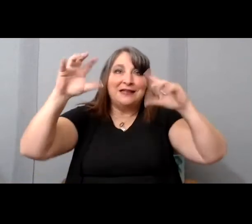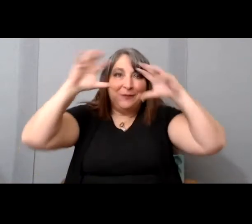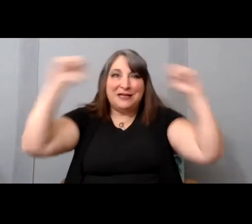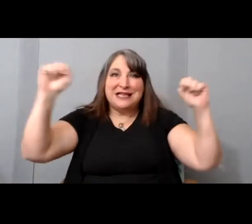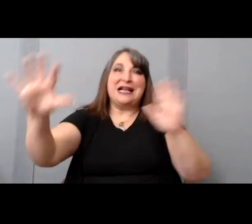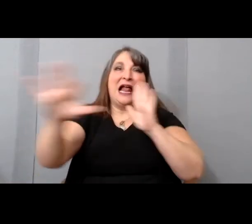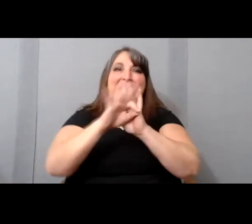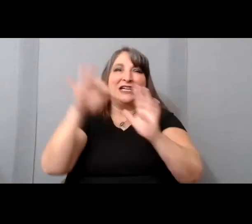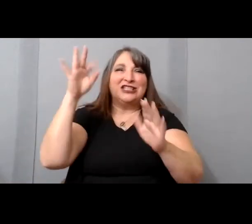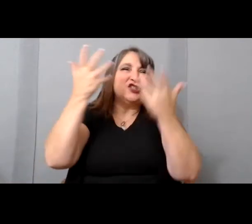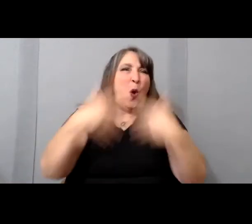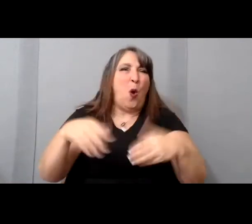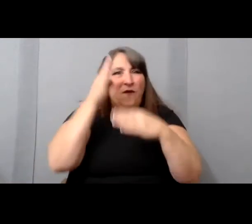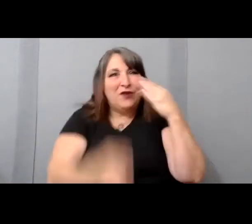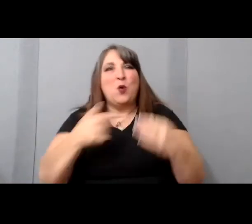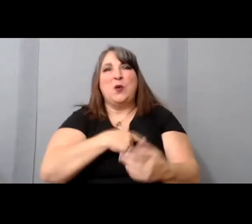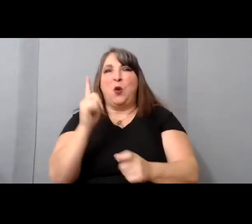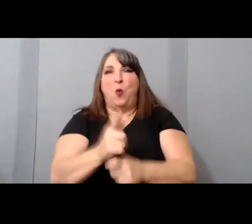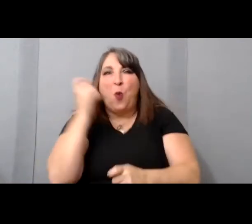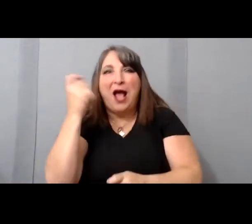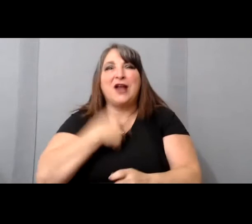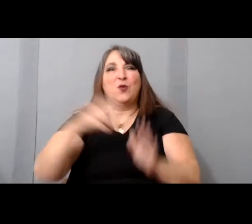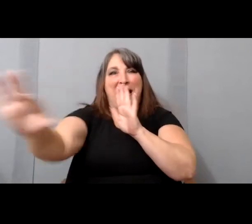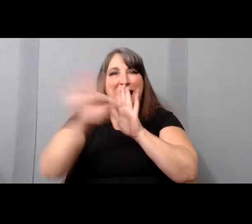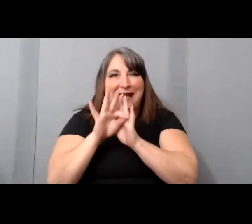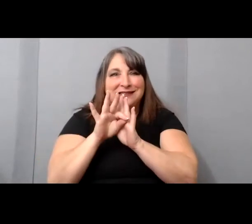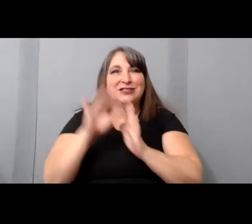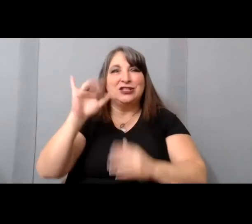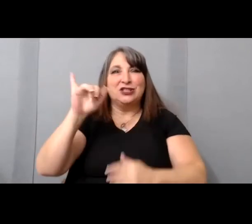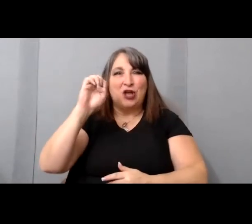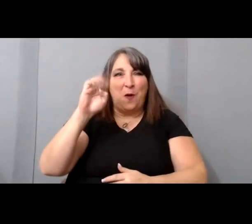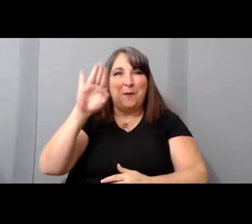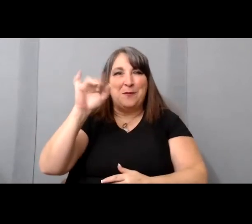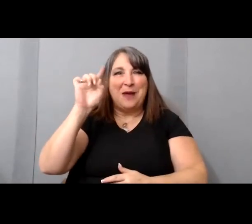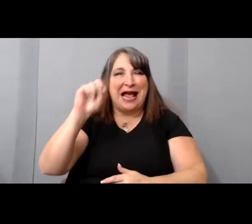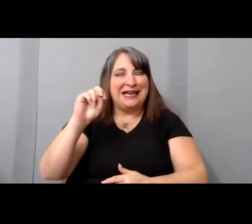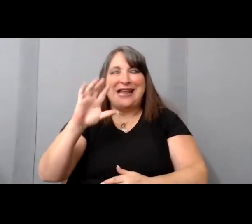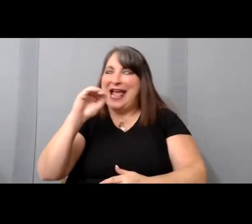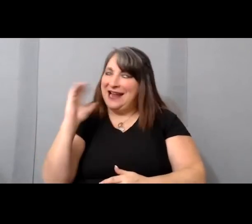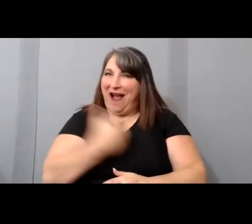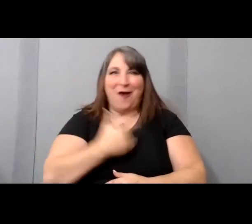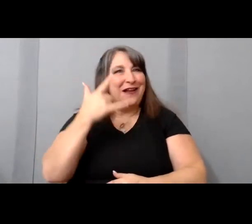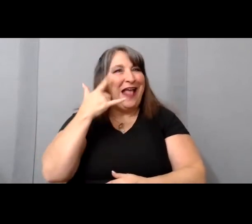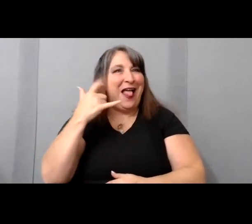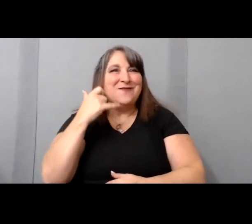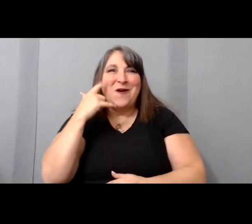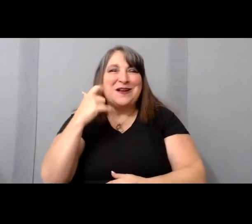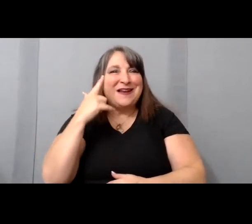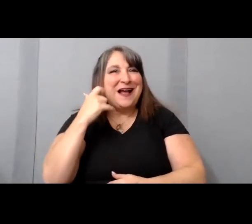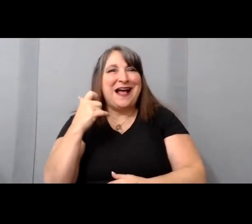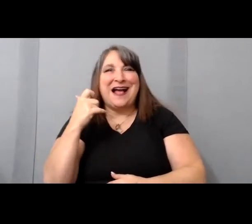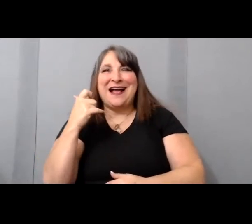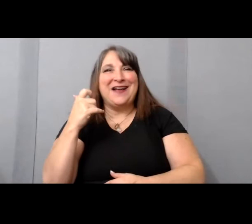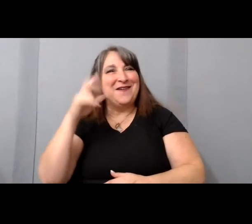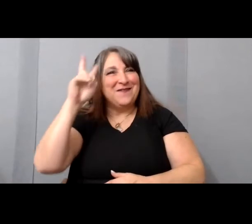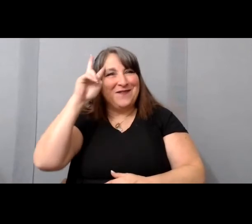election is over. We won. We elected Joe Biden and our very own California